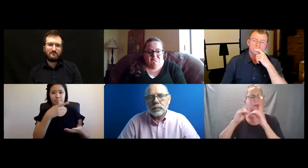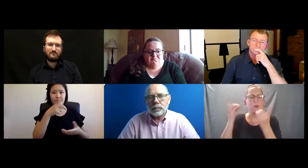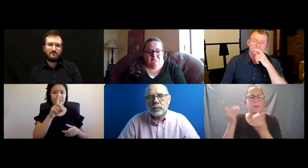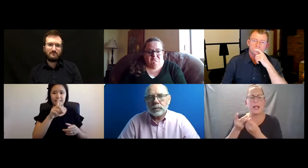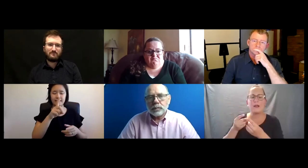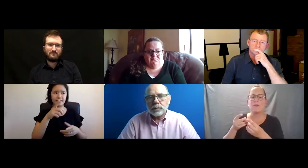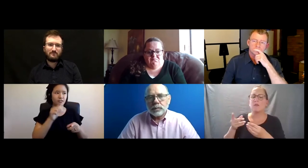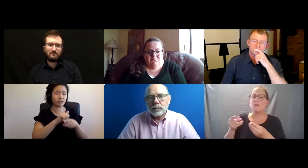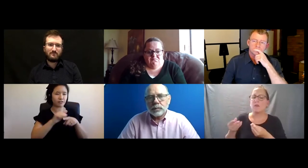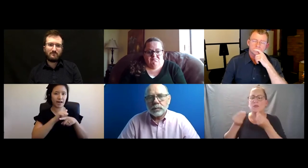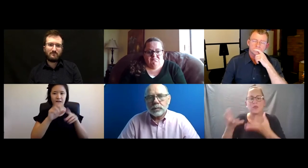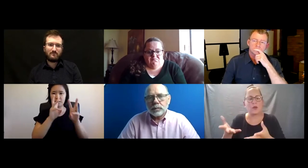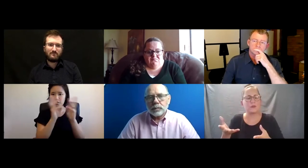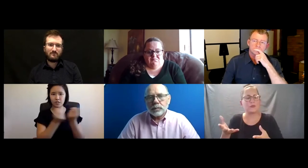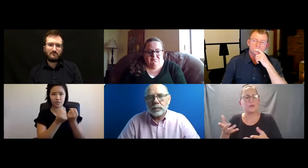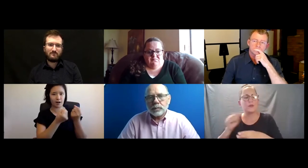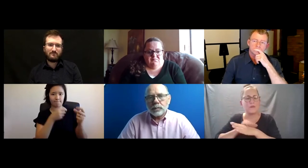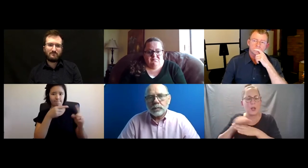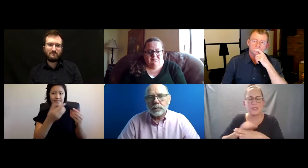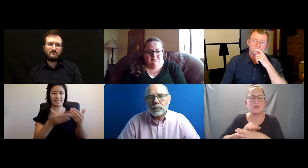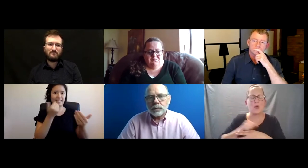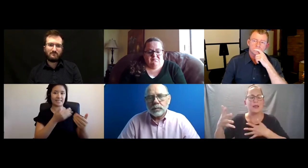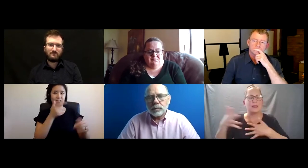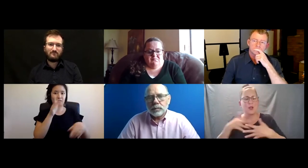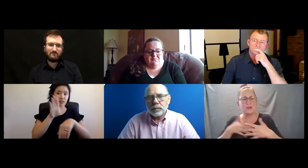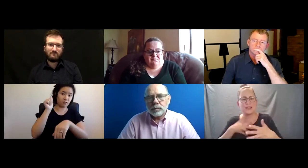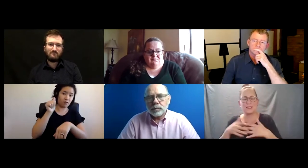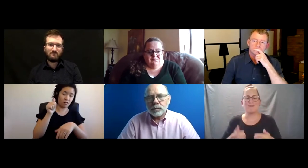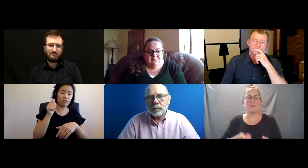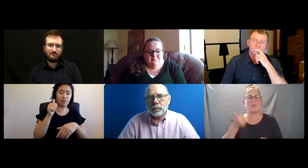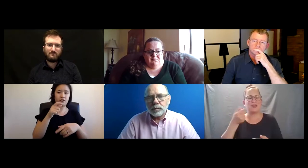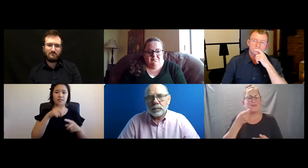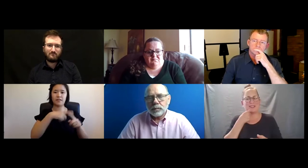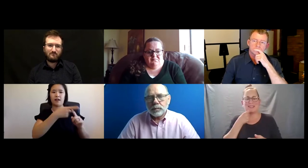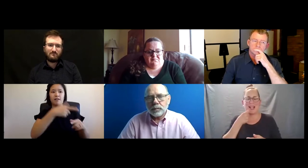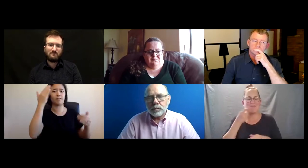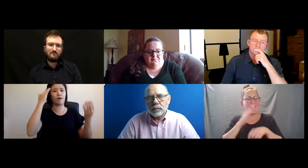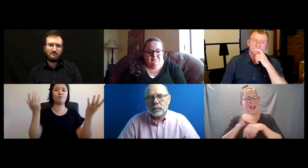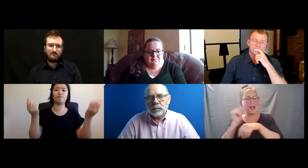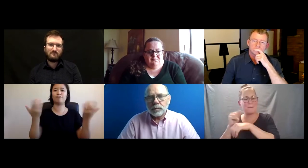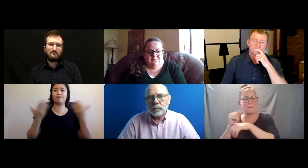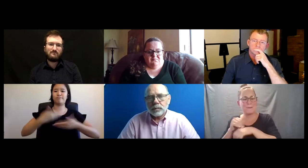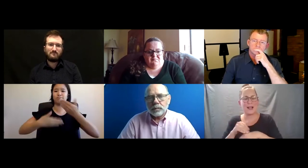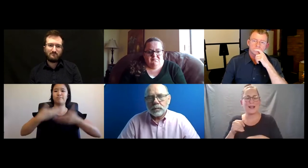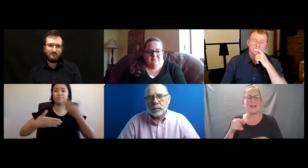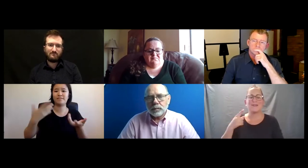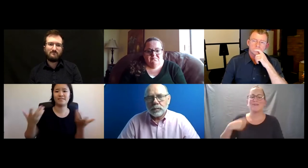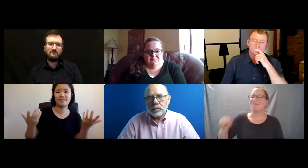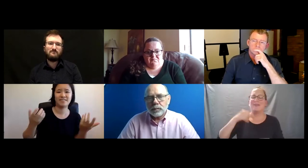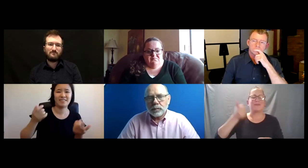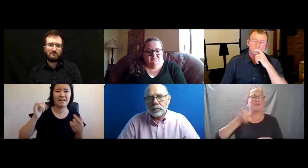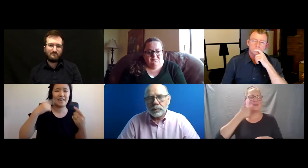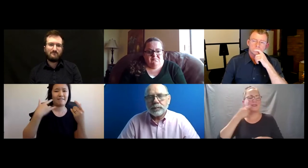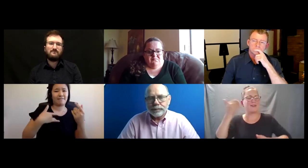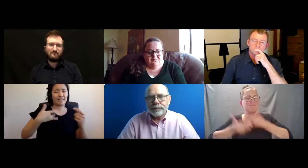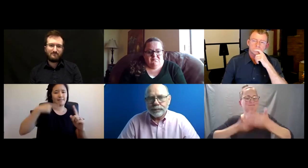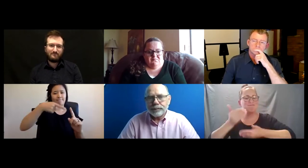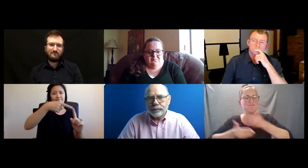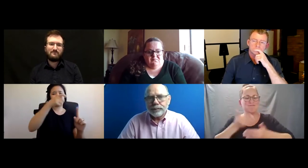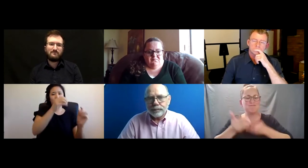and their human resources departments or their hiring managers to better understand how to